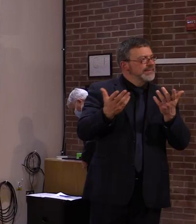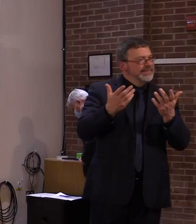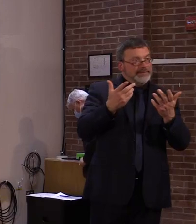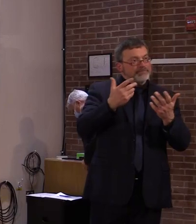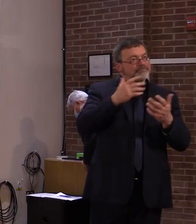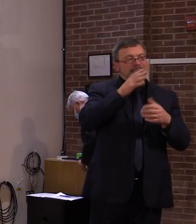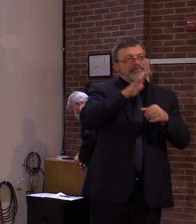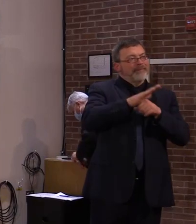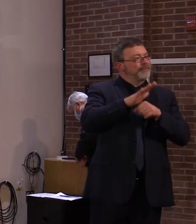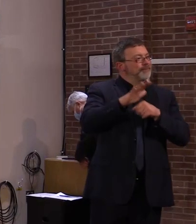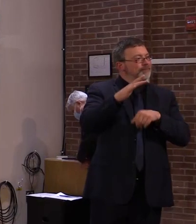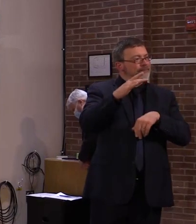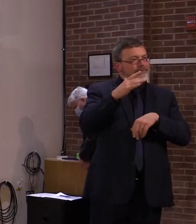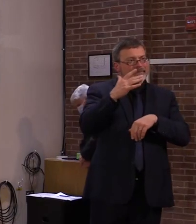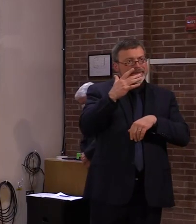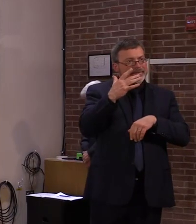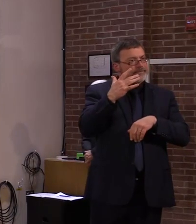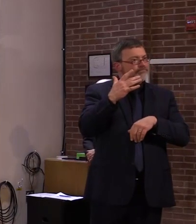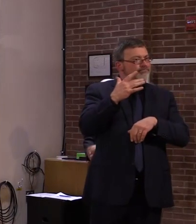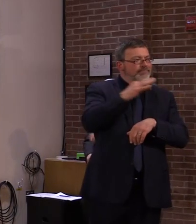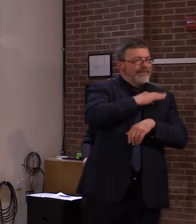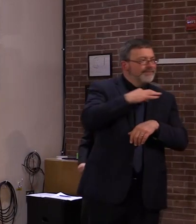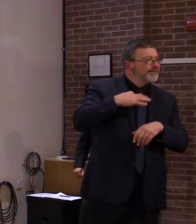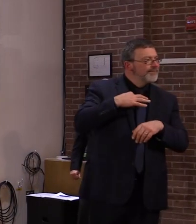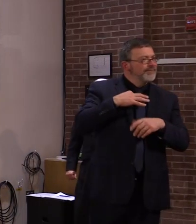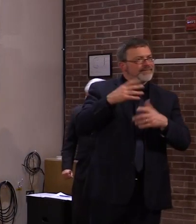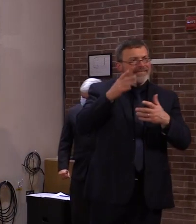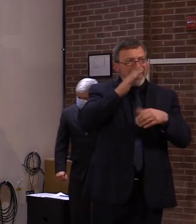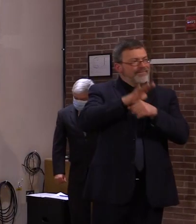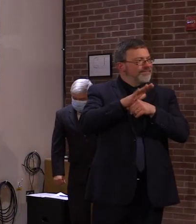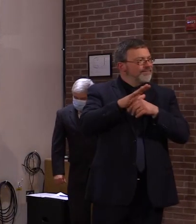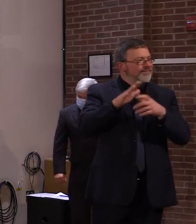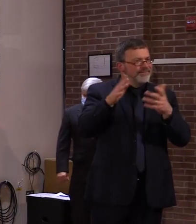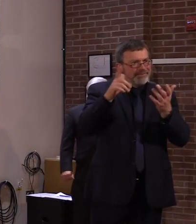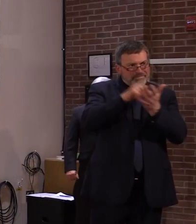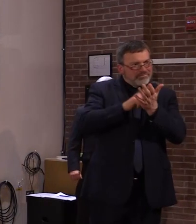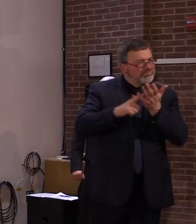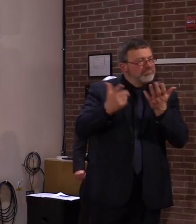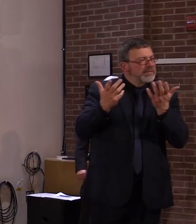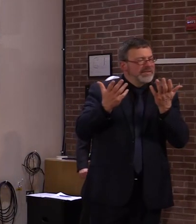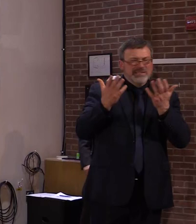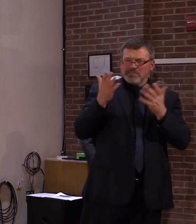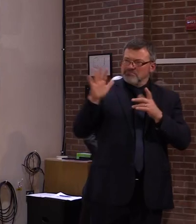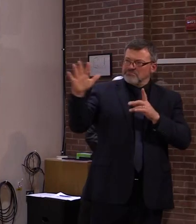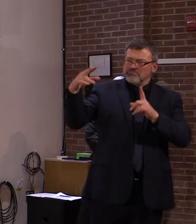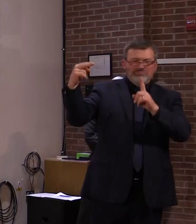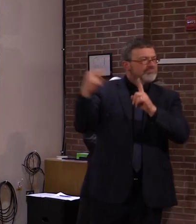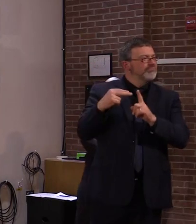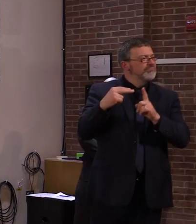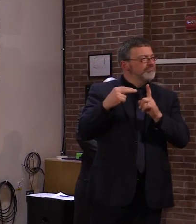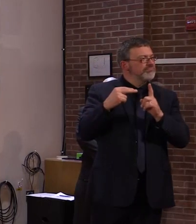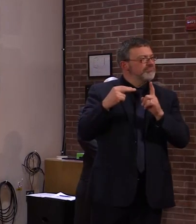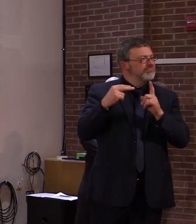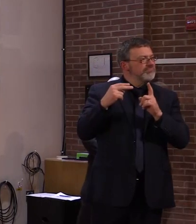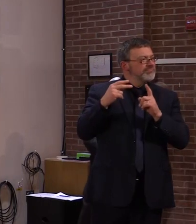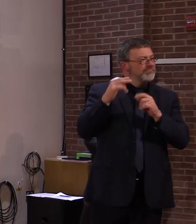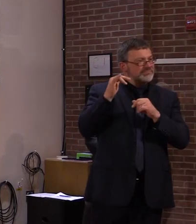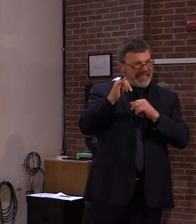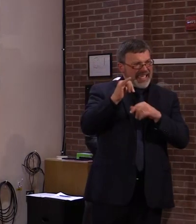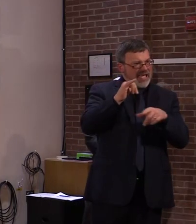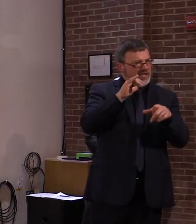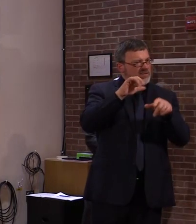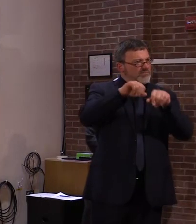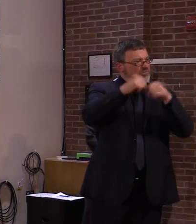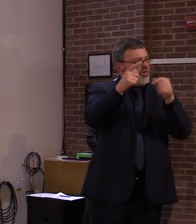cases. I'm wondering what your take is on dismissing entire categories of criminal cases in one fell